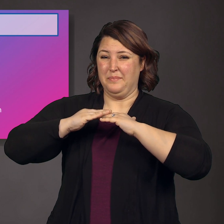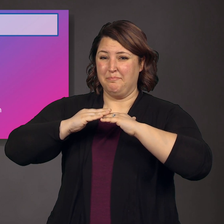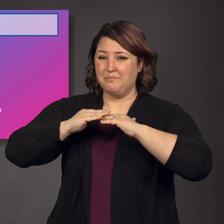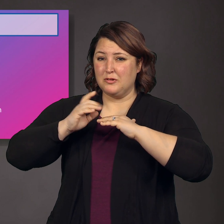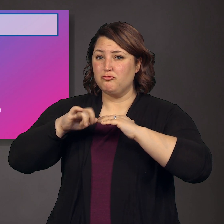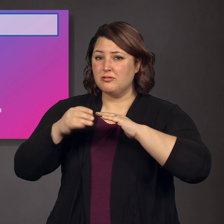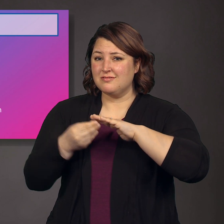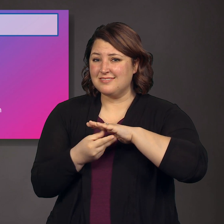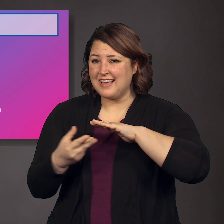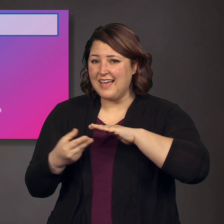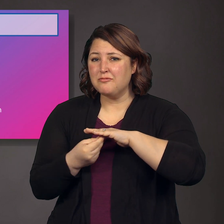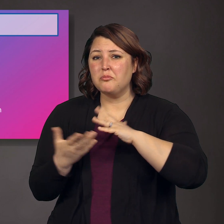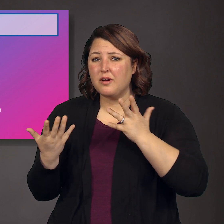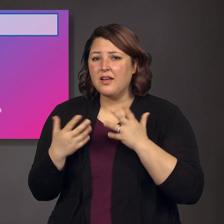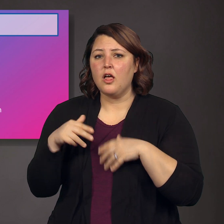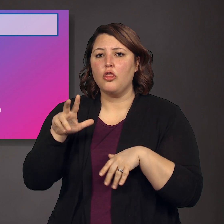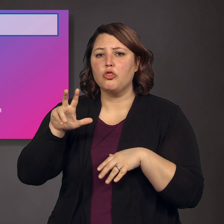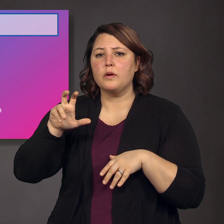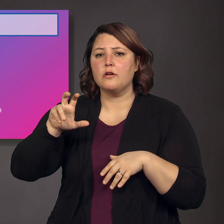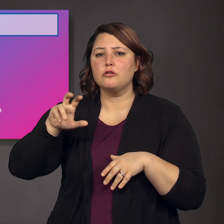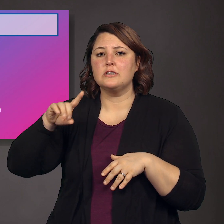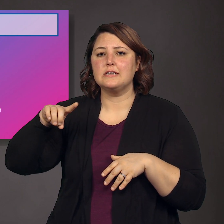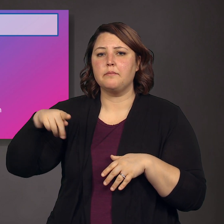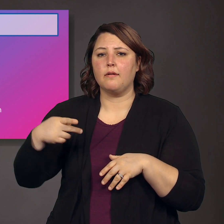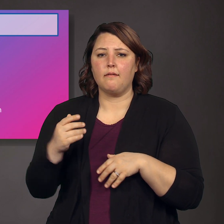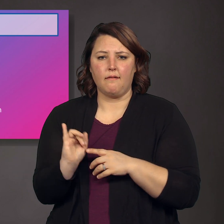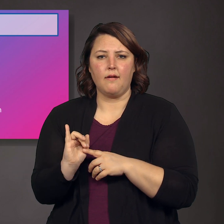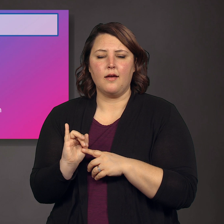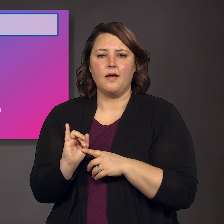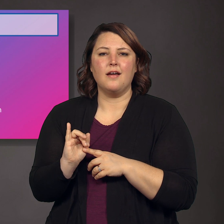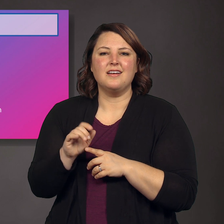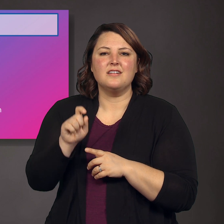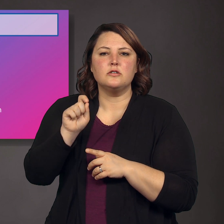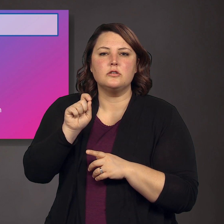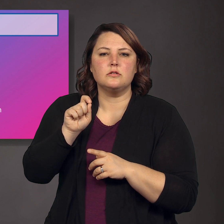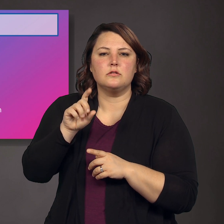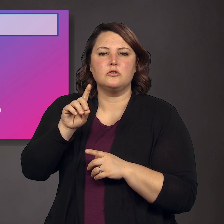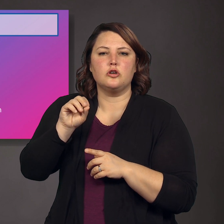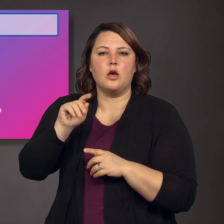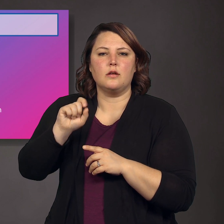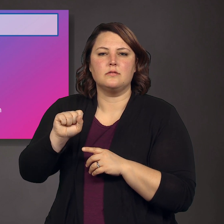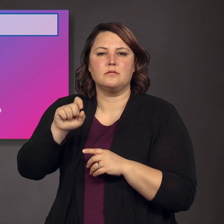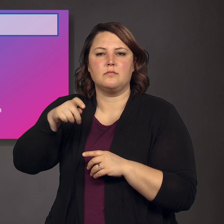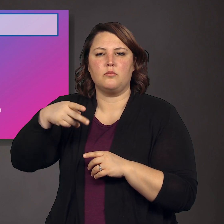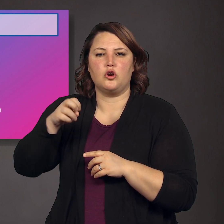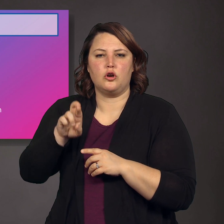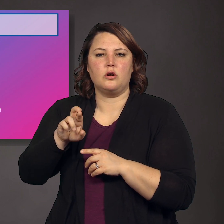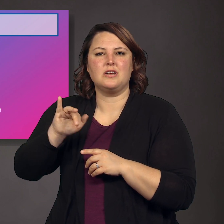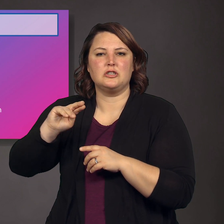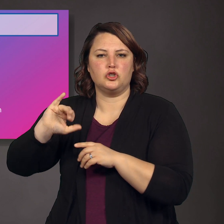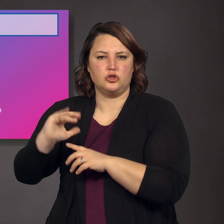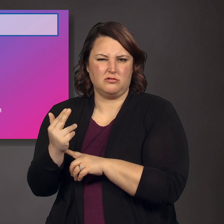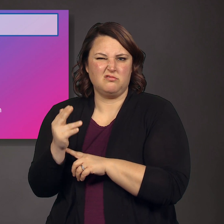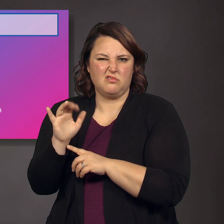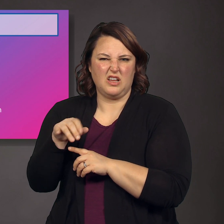is 300 dpi, or dots per inch. But if you can do it at a